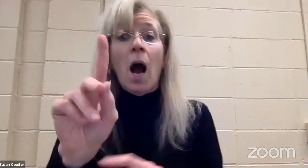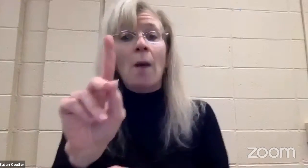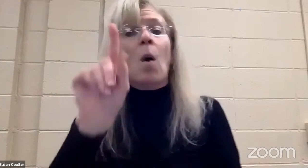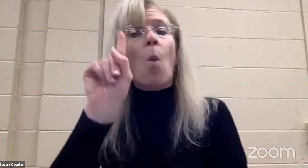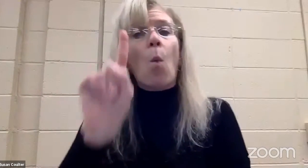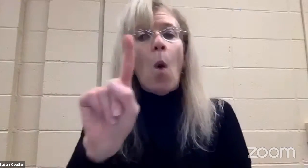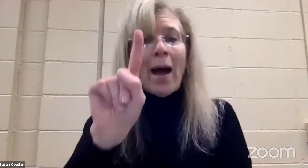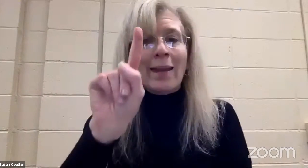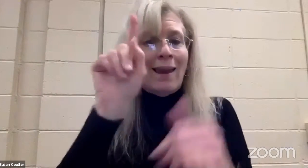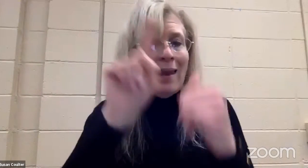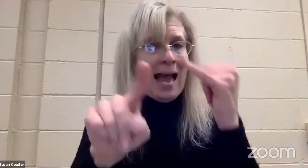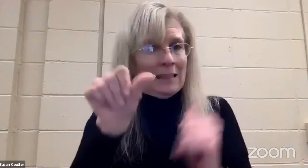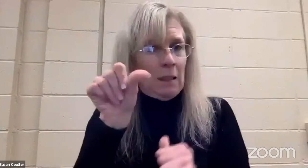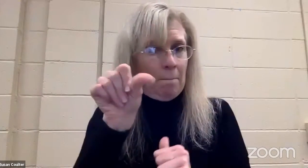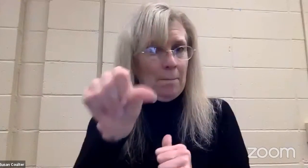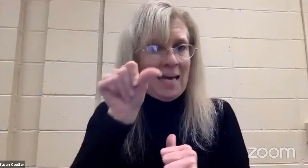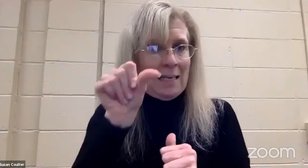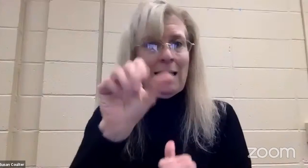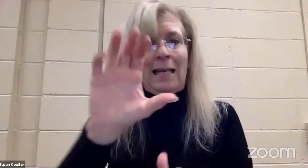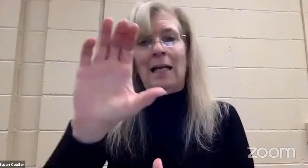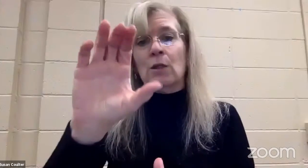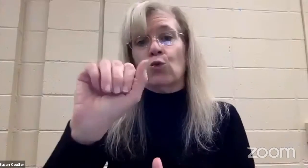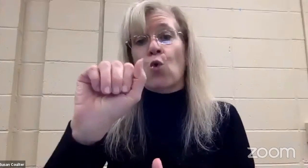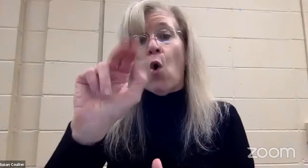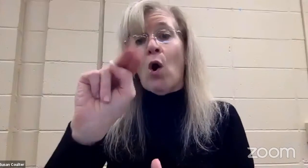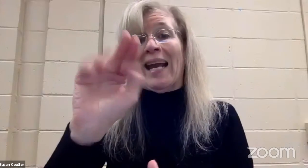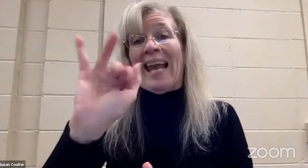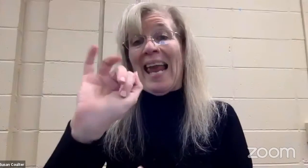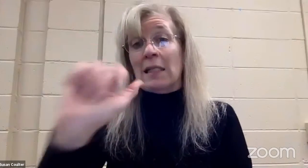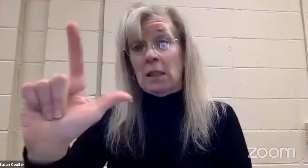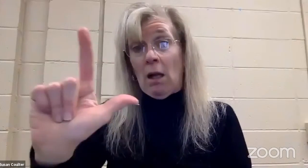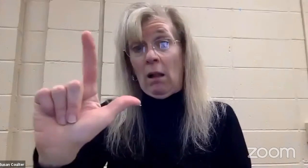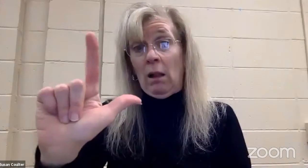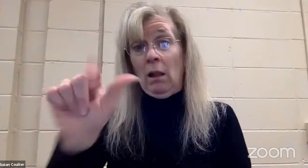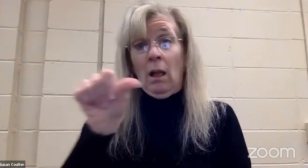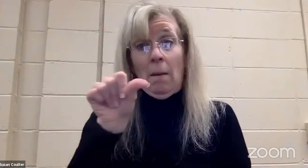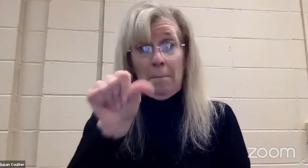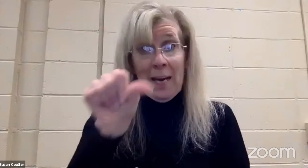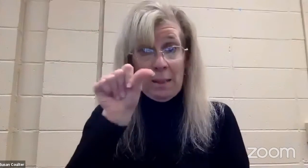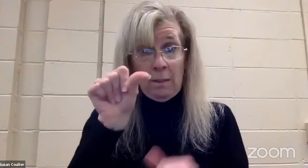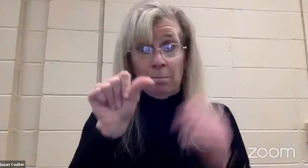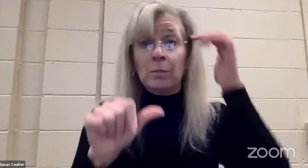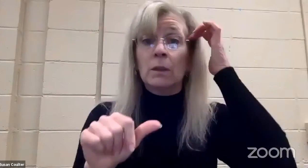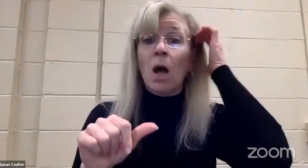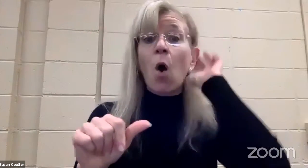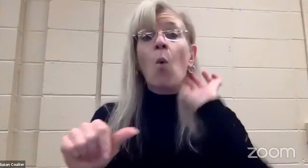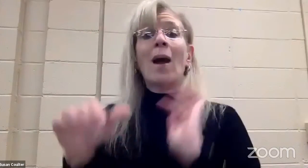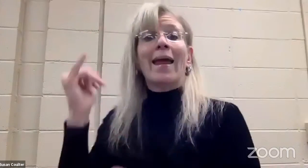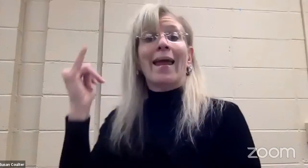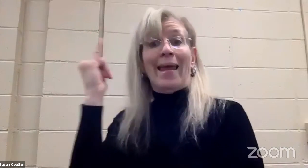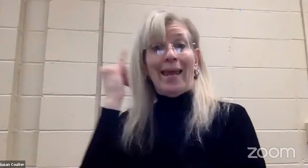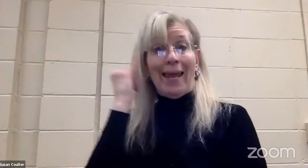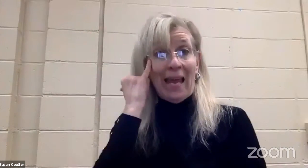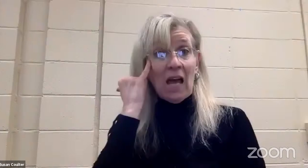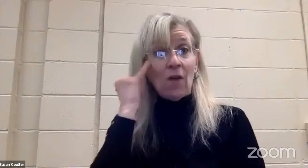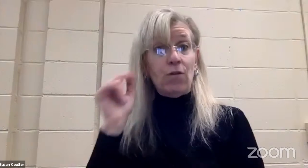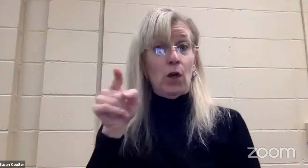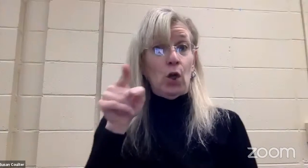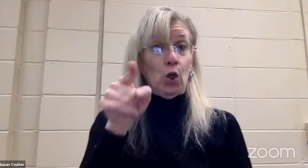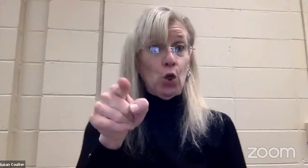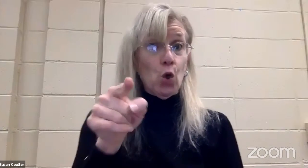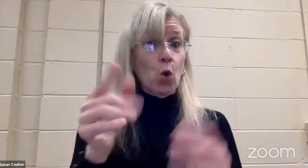Okay, one last button is your cancel button. So